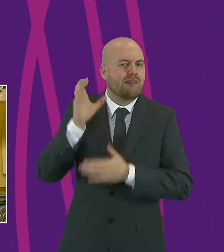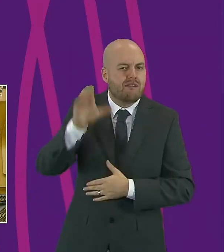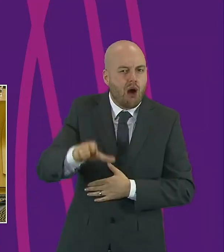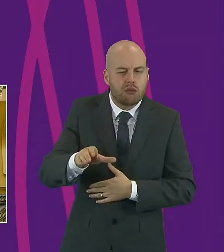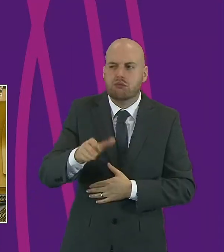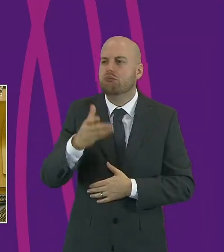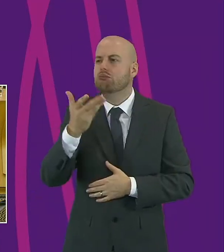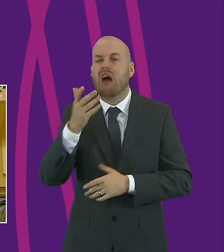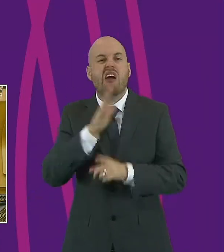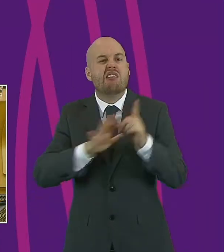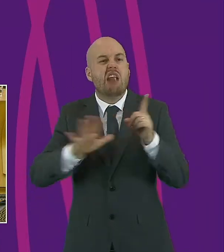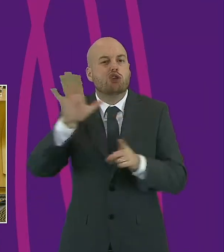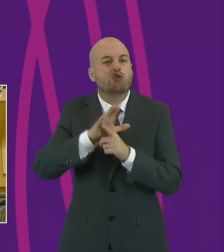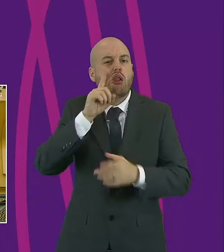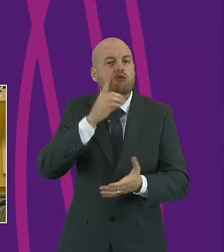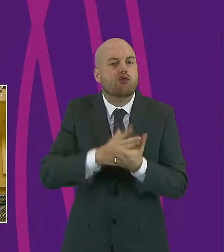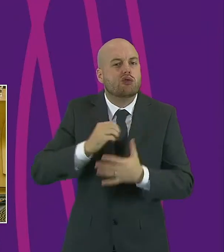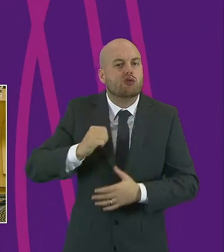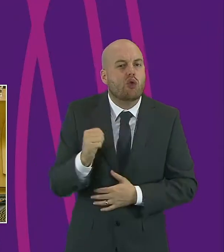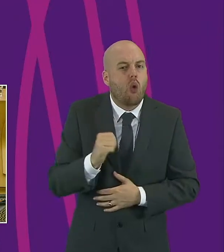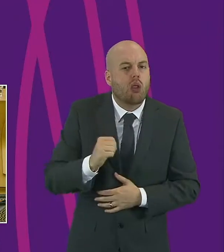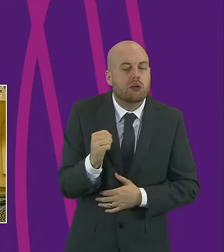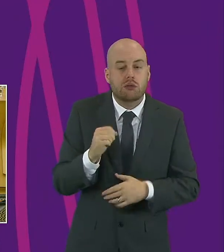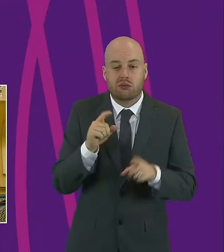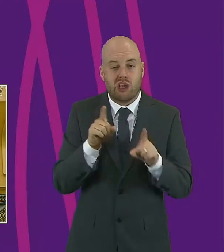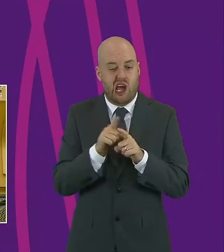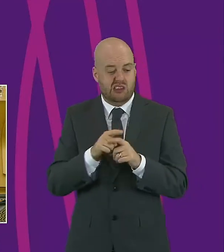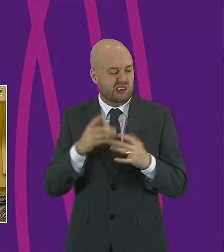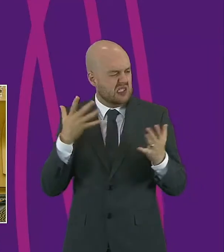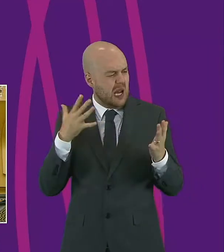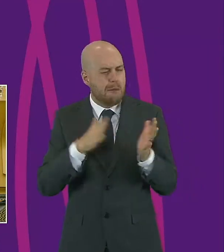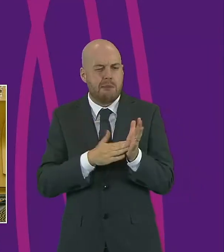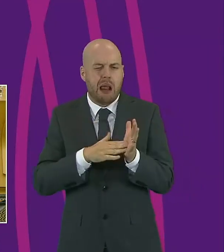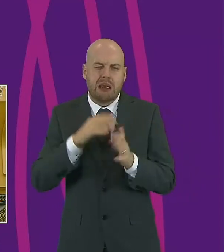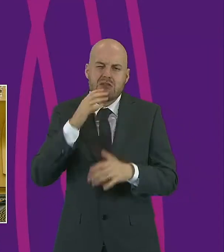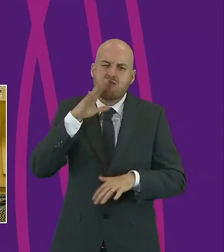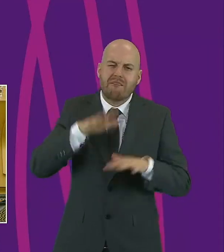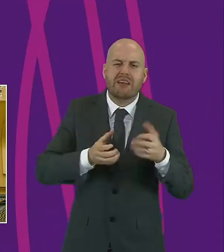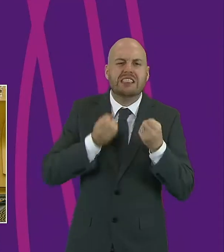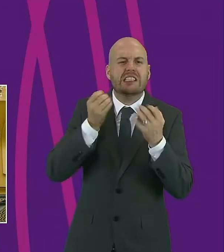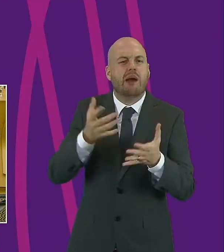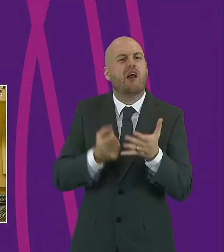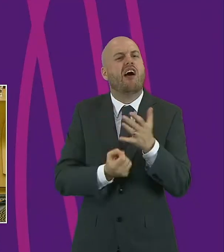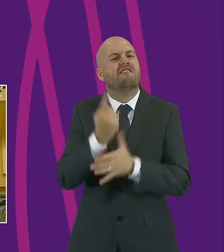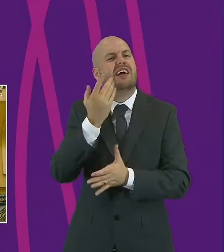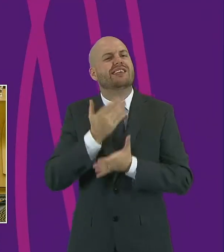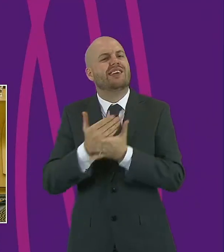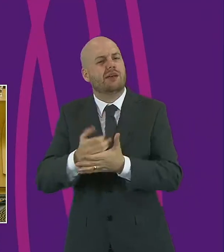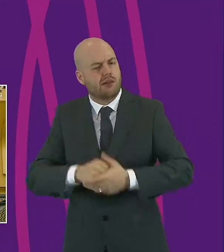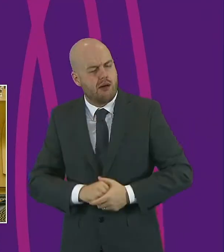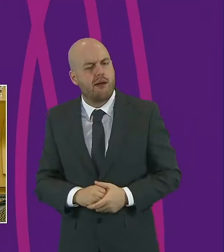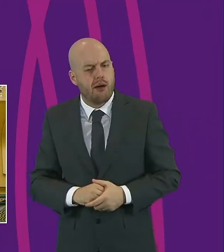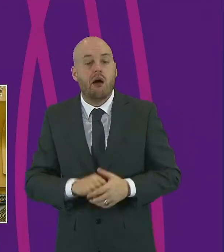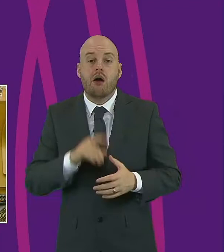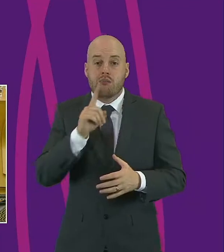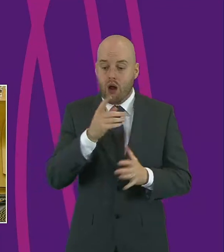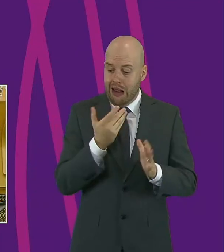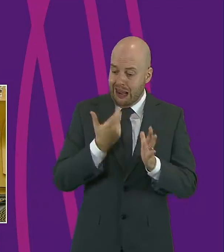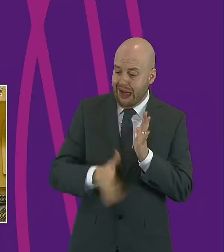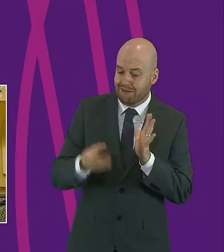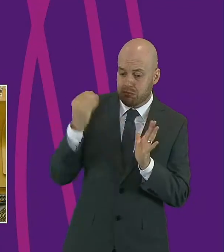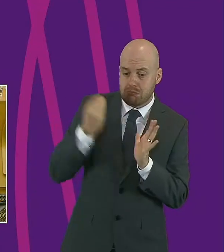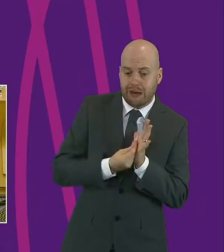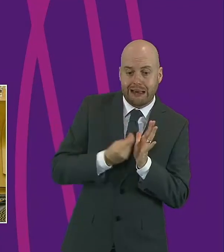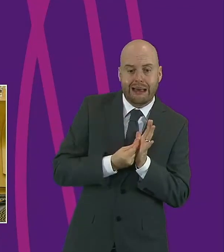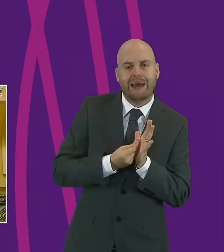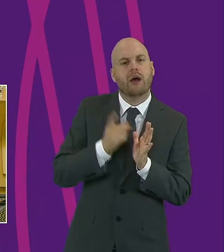Scotland, and the £10 million I've referred to for the events sector. But as we come to decisions on the distribution of the rest of that, I can